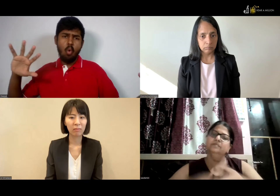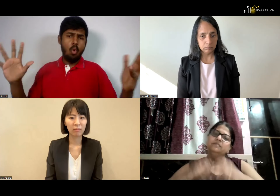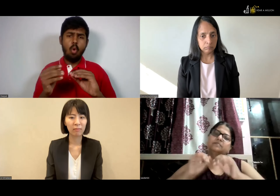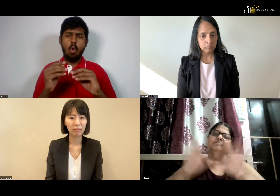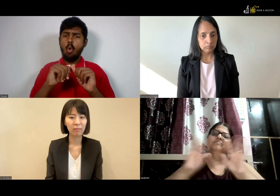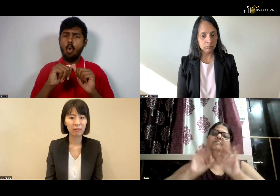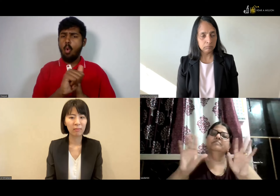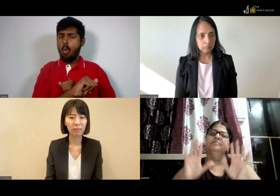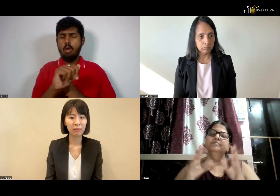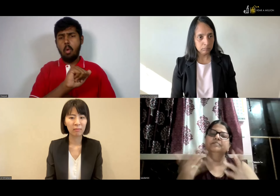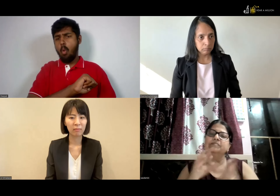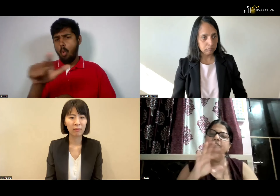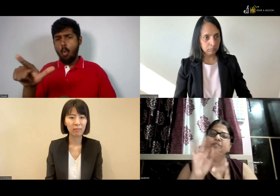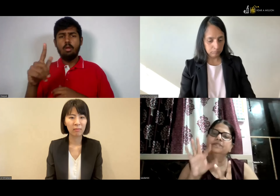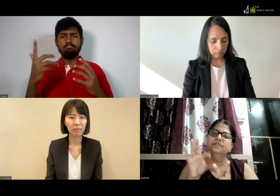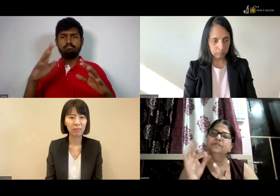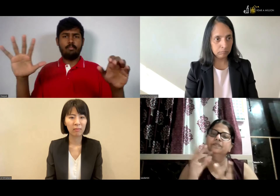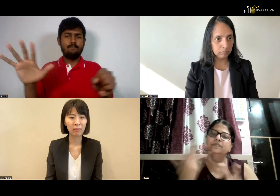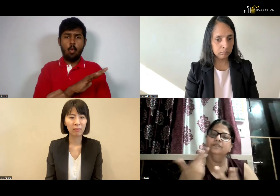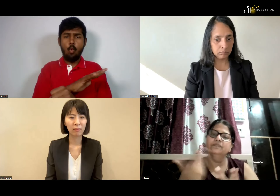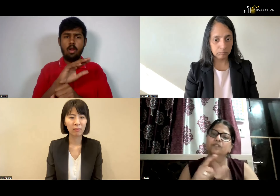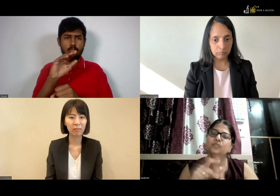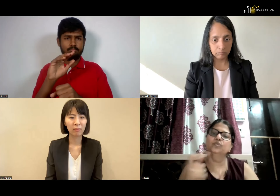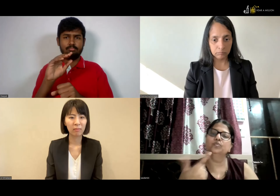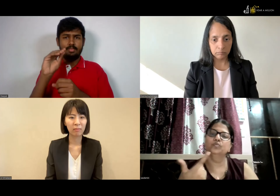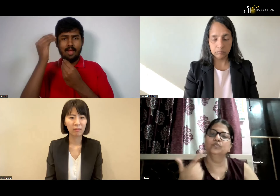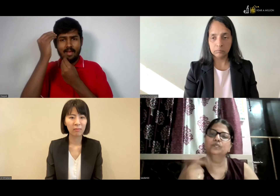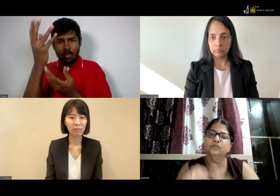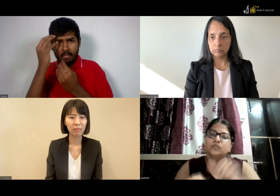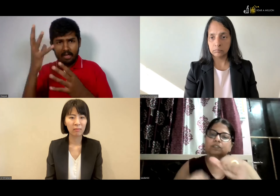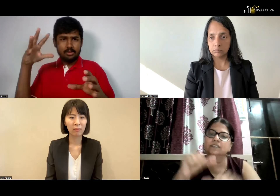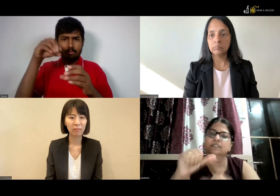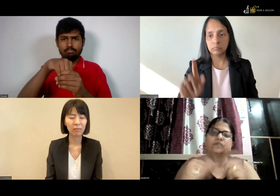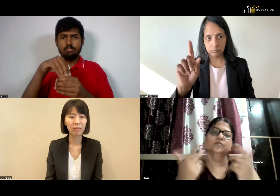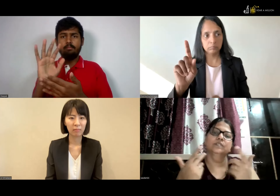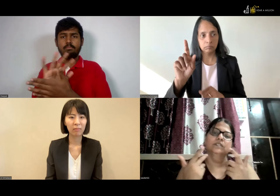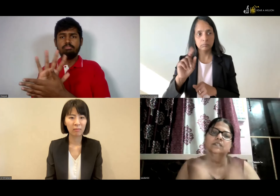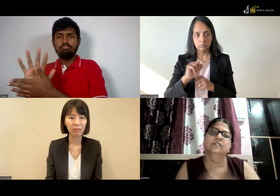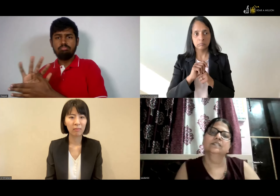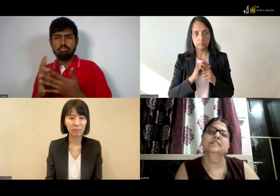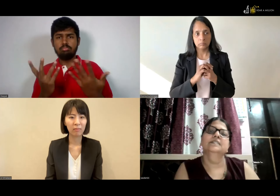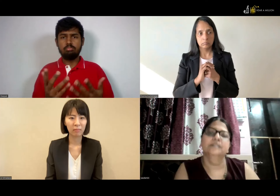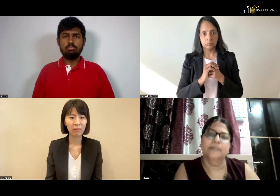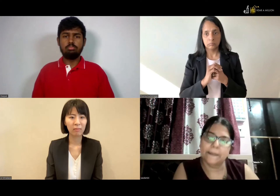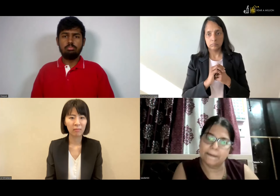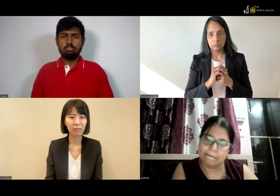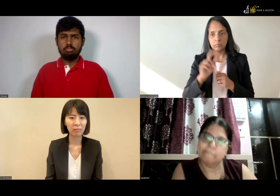start with the videos directly, like without having a glossary? What do you suggest better, the process wise?